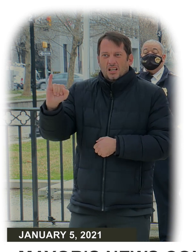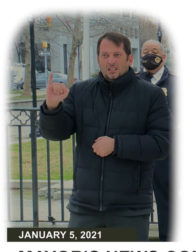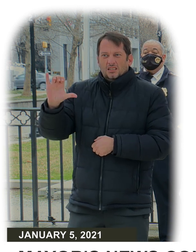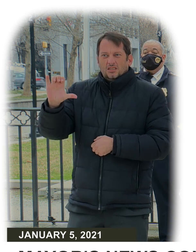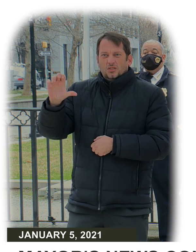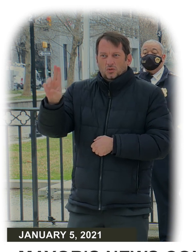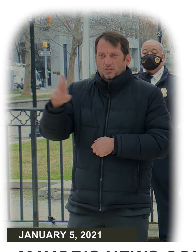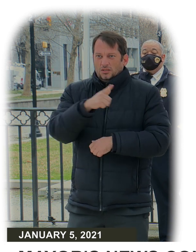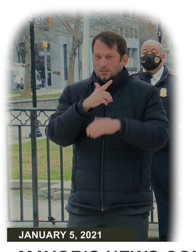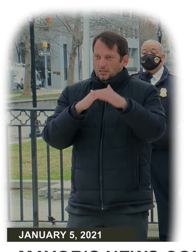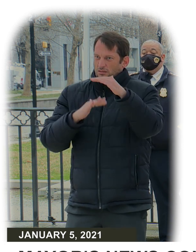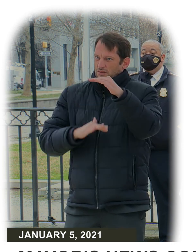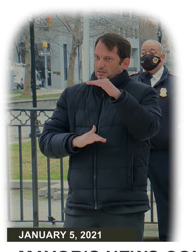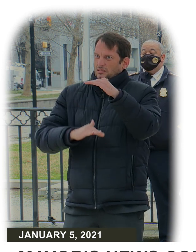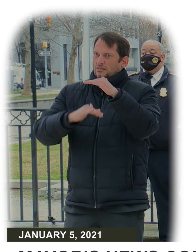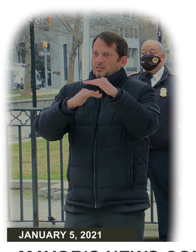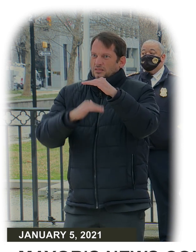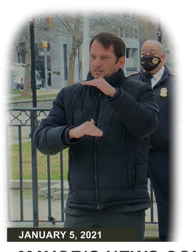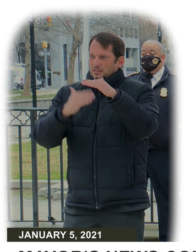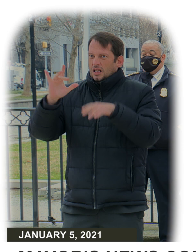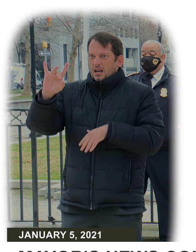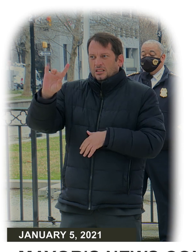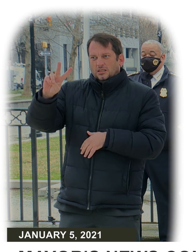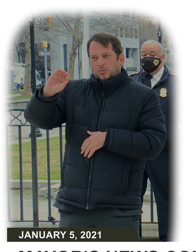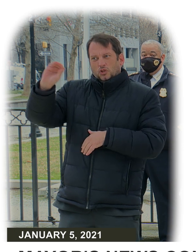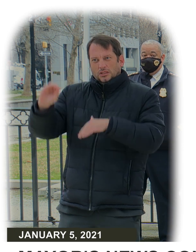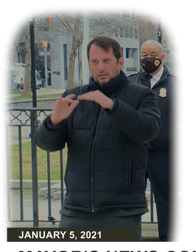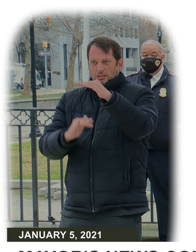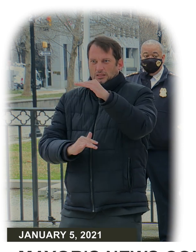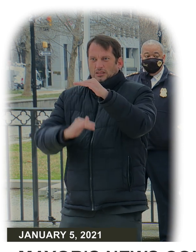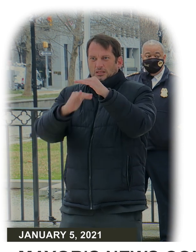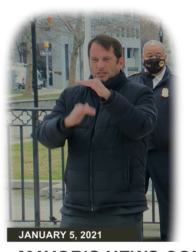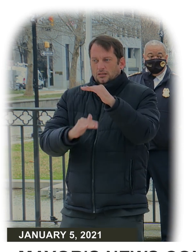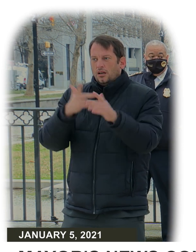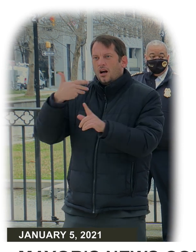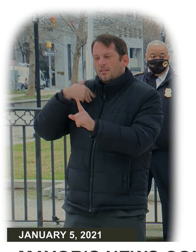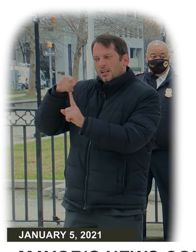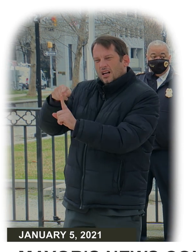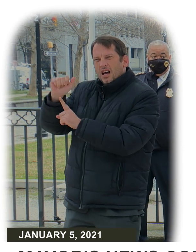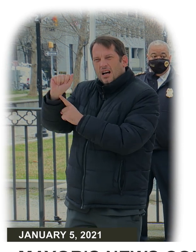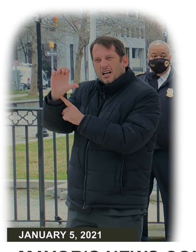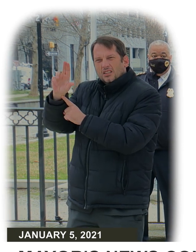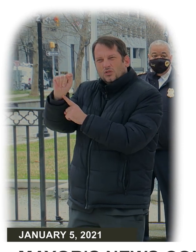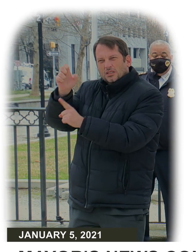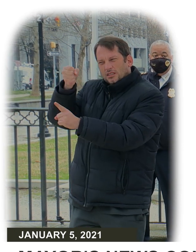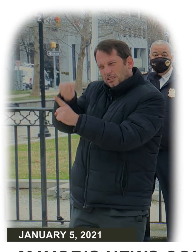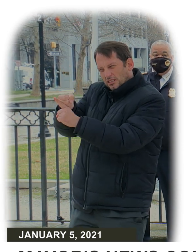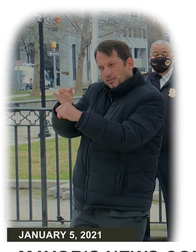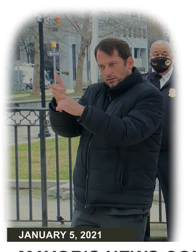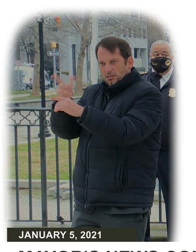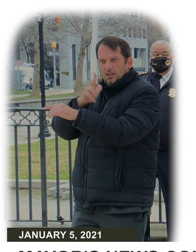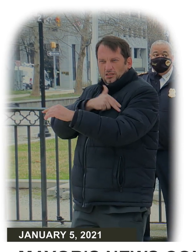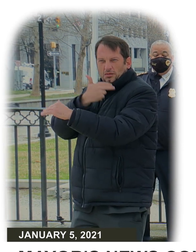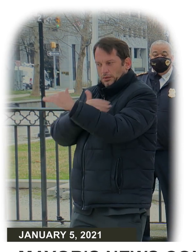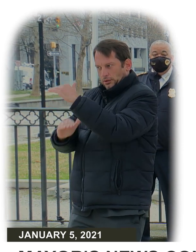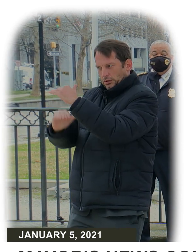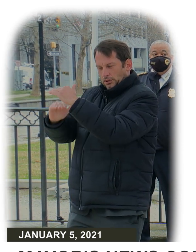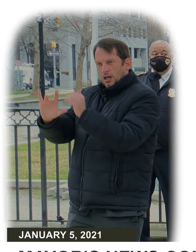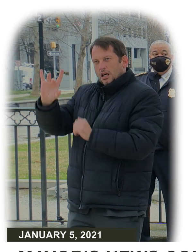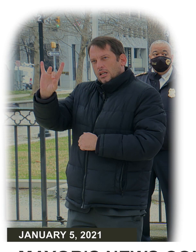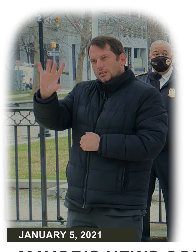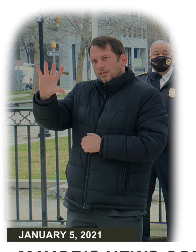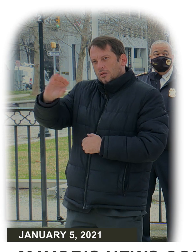at 87%. Acute care utilization is at 85% in Baltimore City. We have seen now